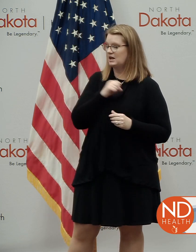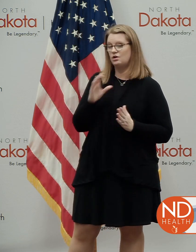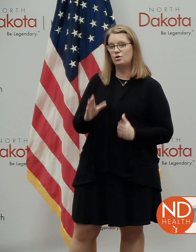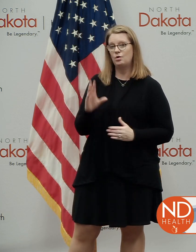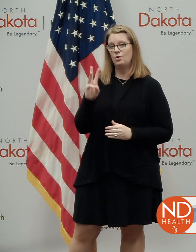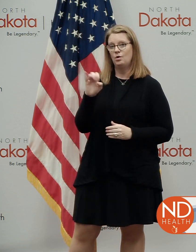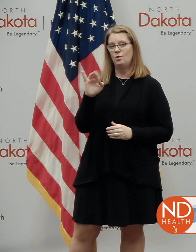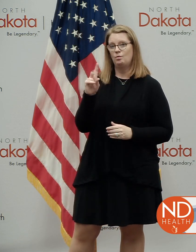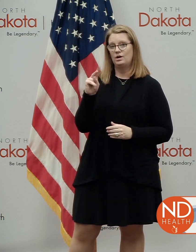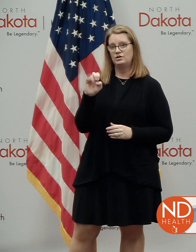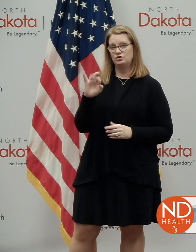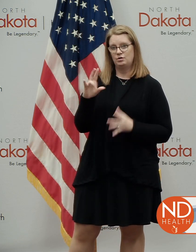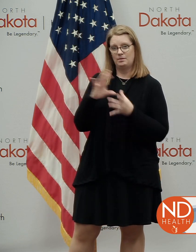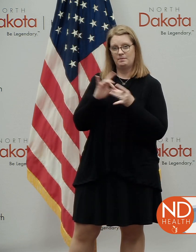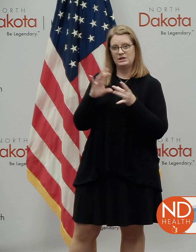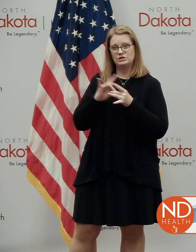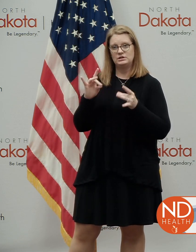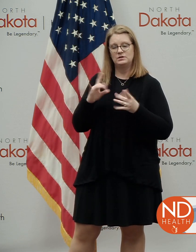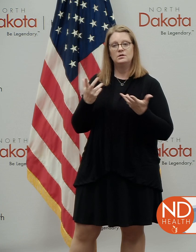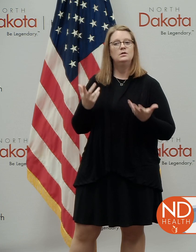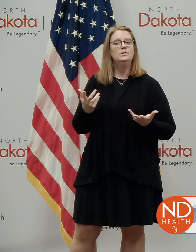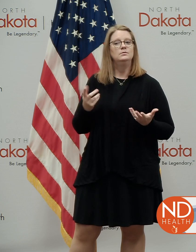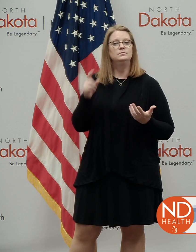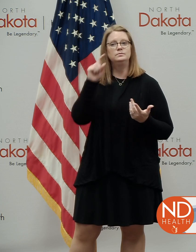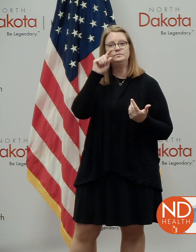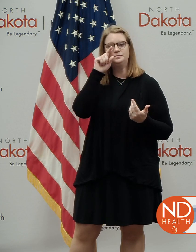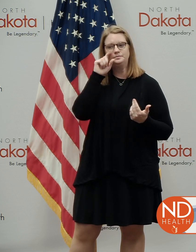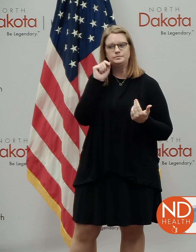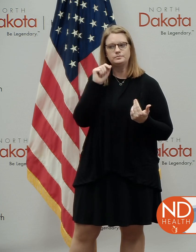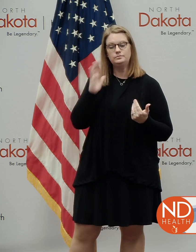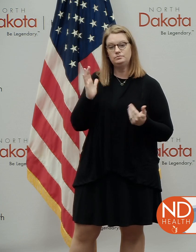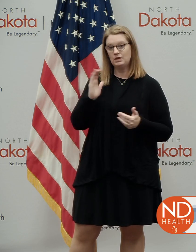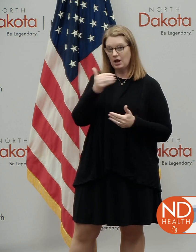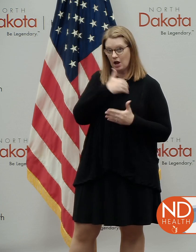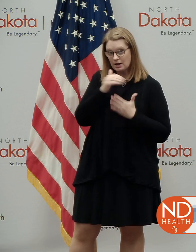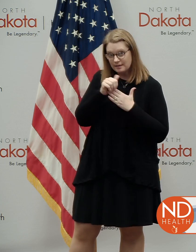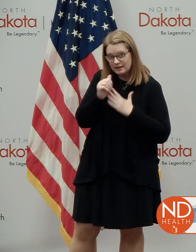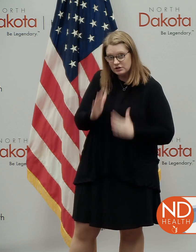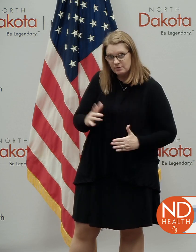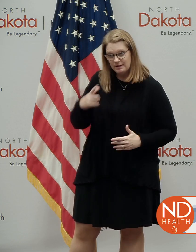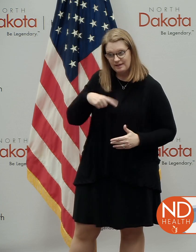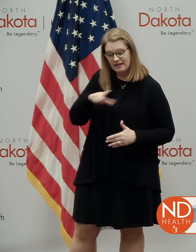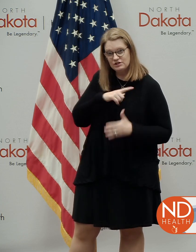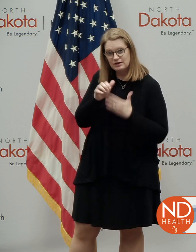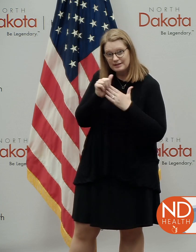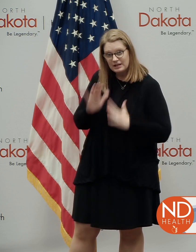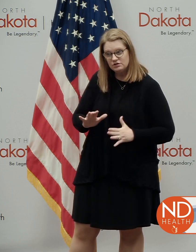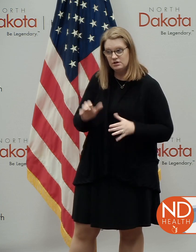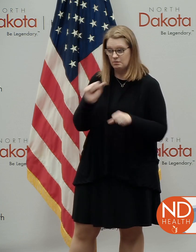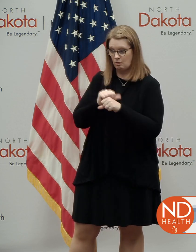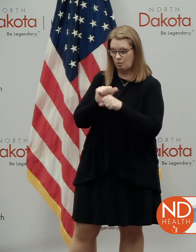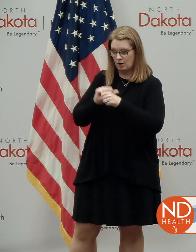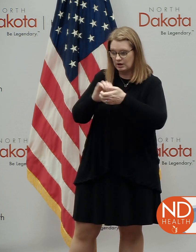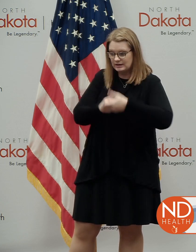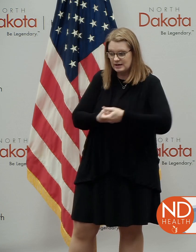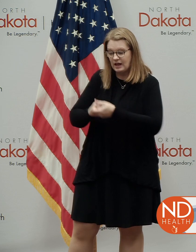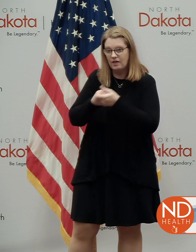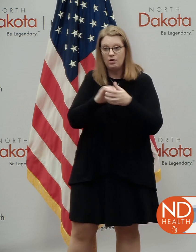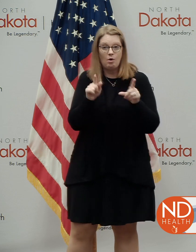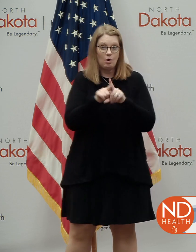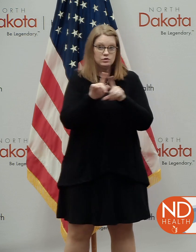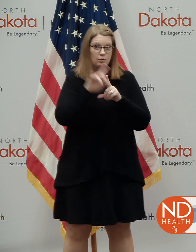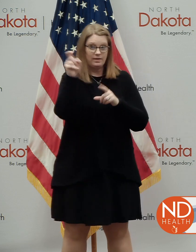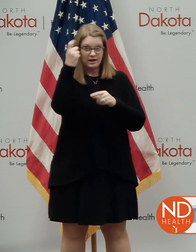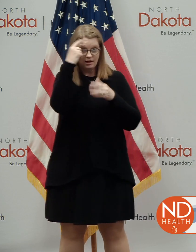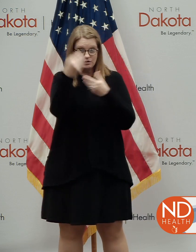it. I think that we need to know that our leadership, legislative leadership, is working together with the Governor's